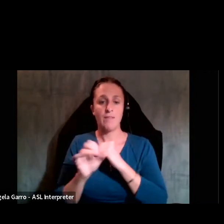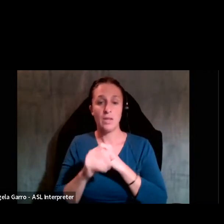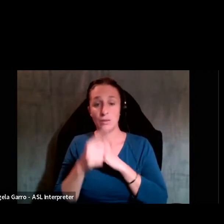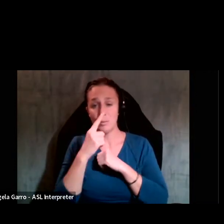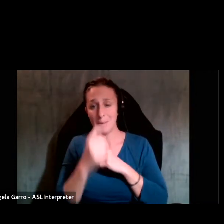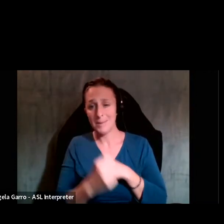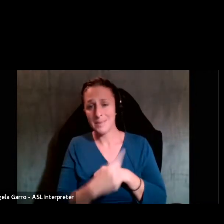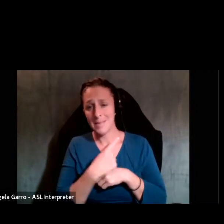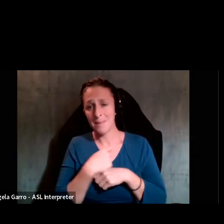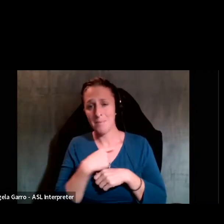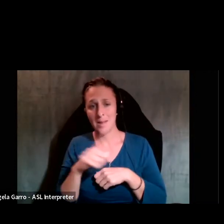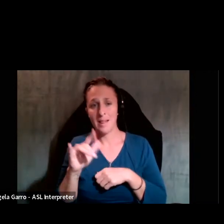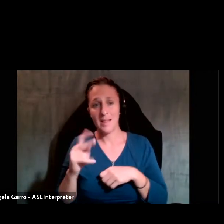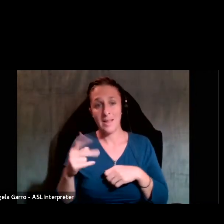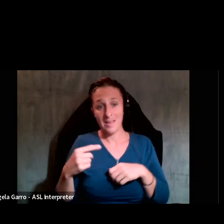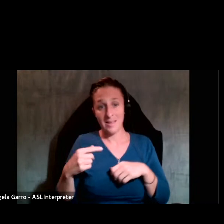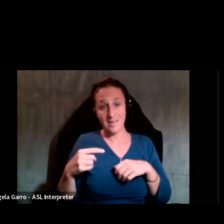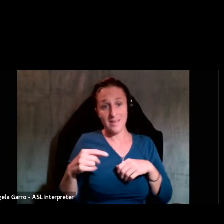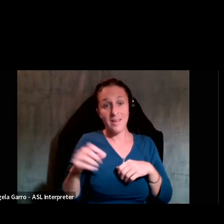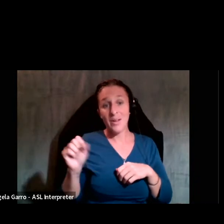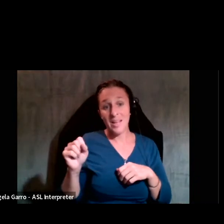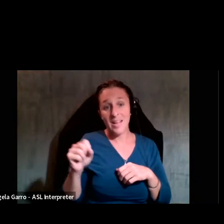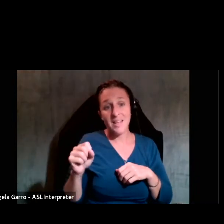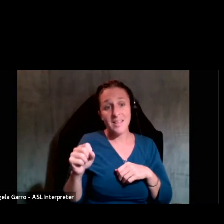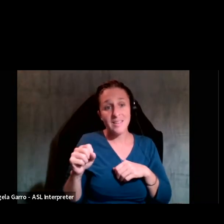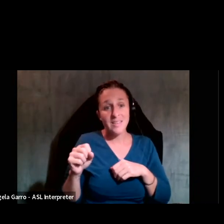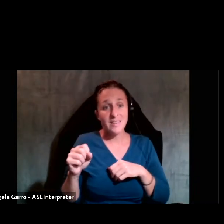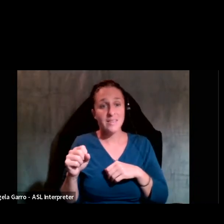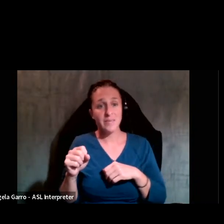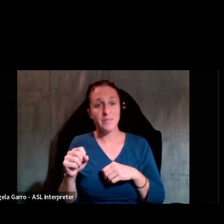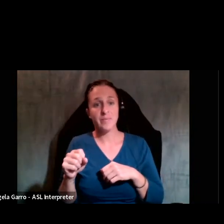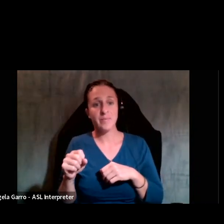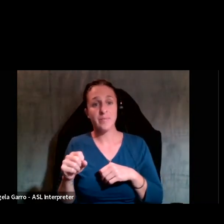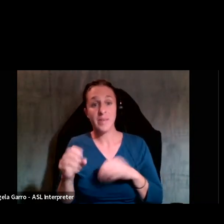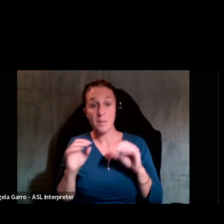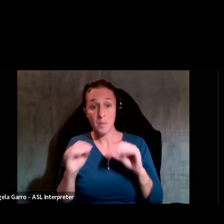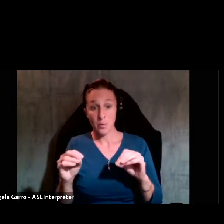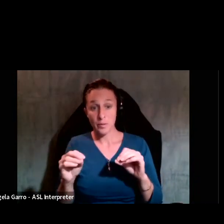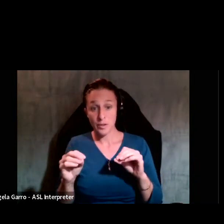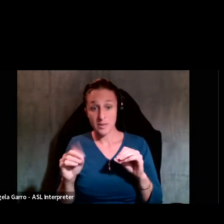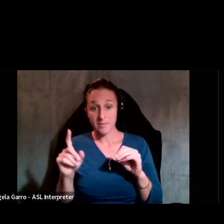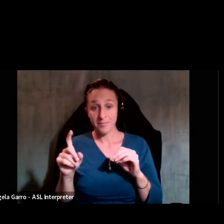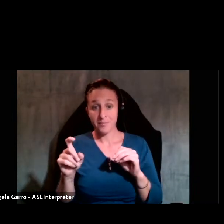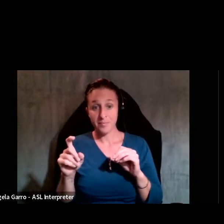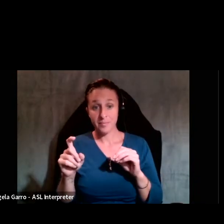link? Oh, yeah. All right. Is there a motion?